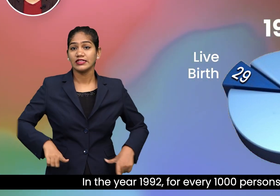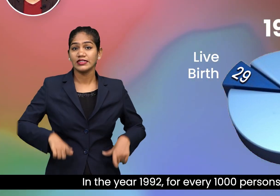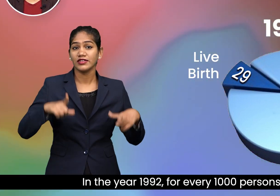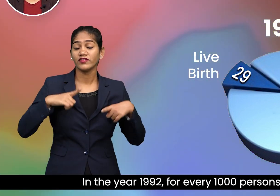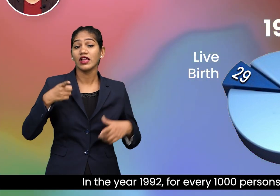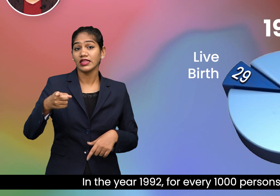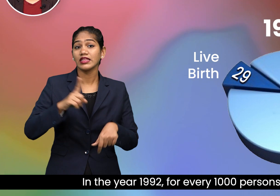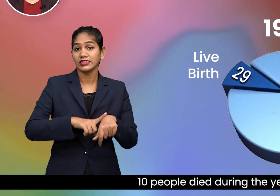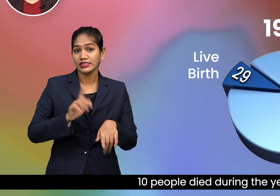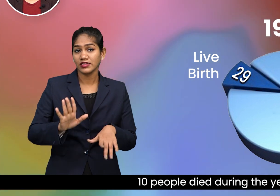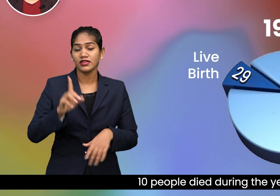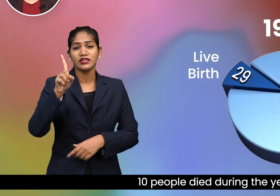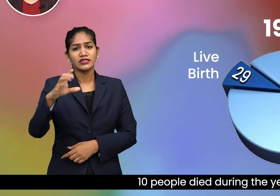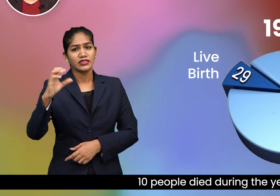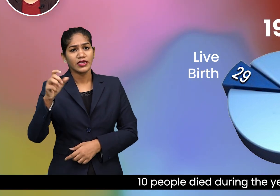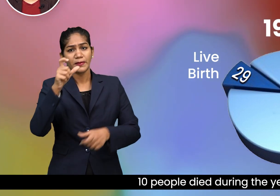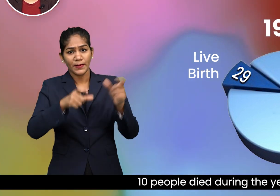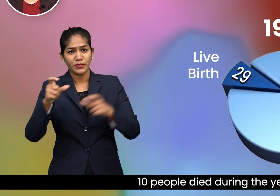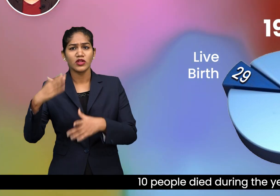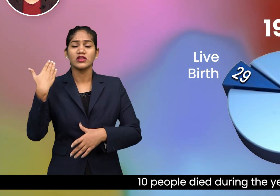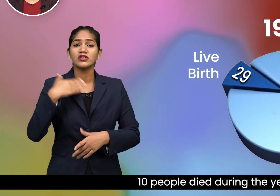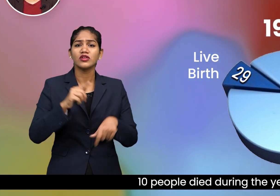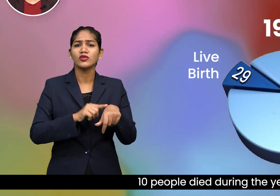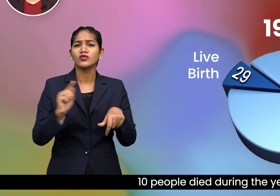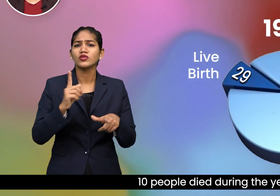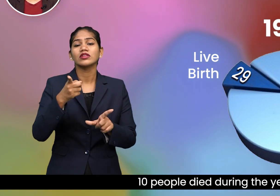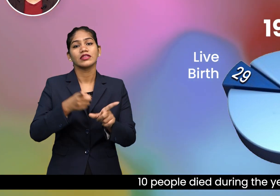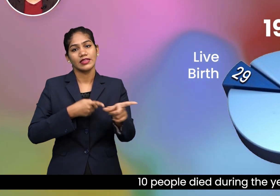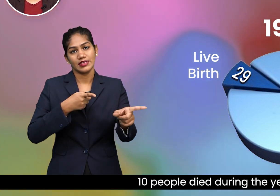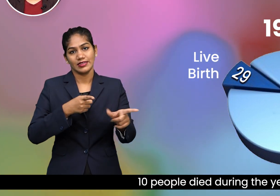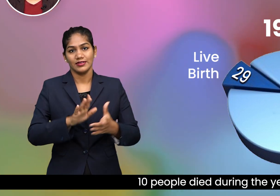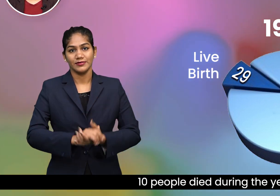at that time, 10 people died during the year.